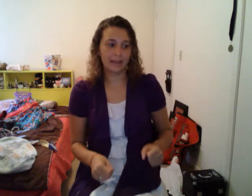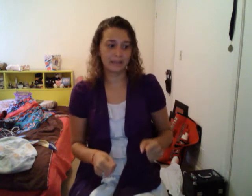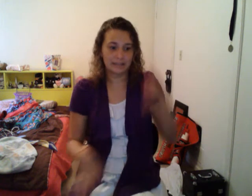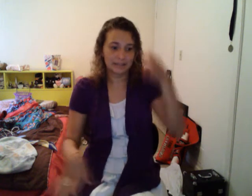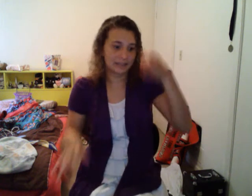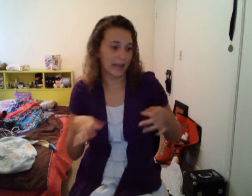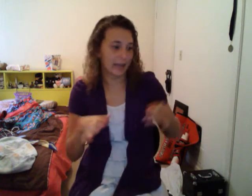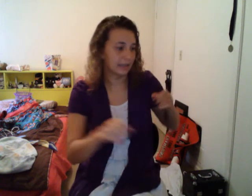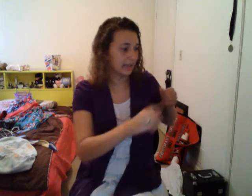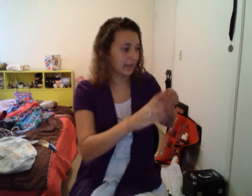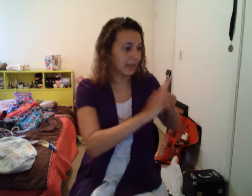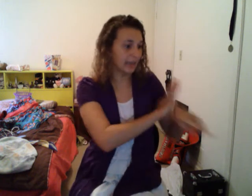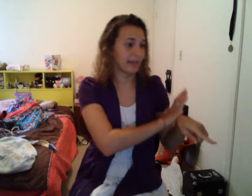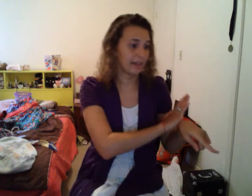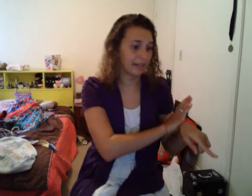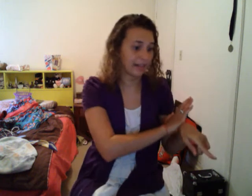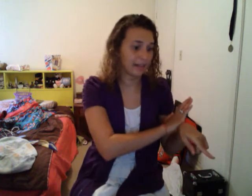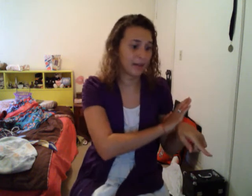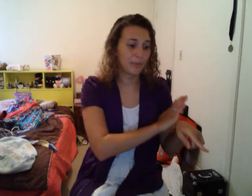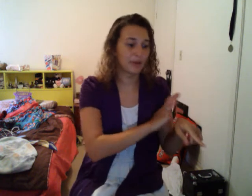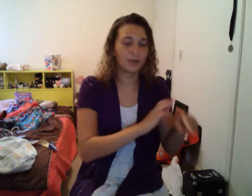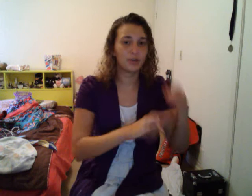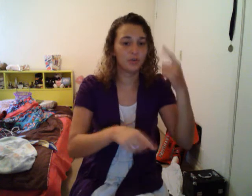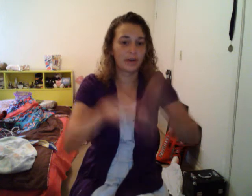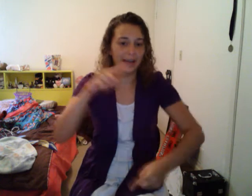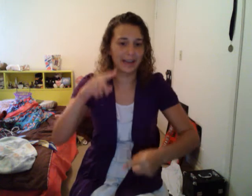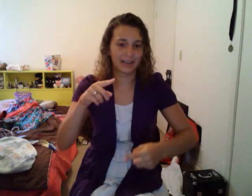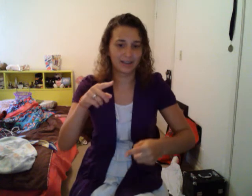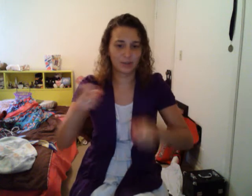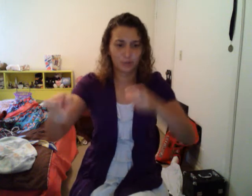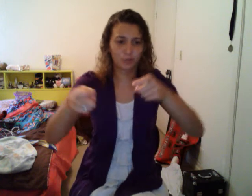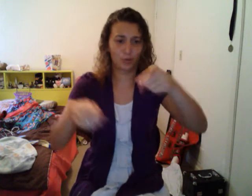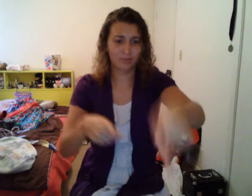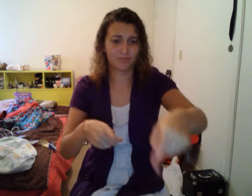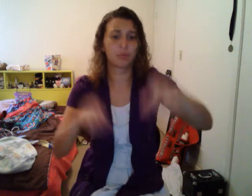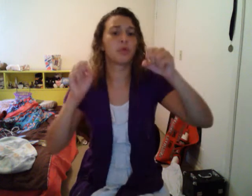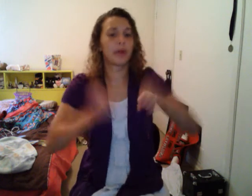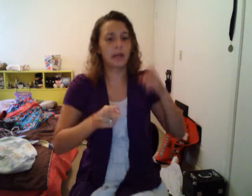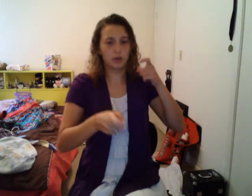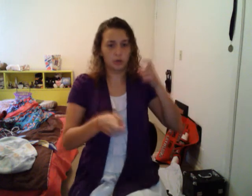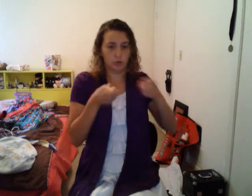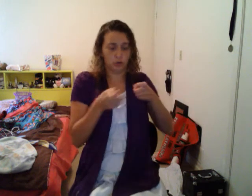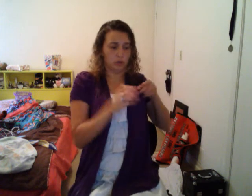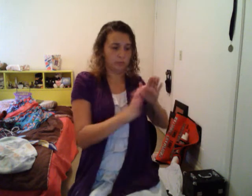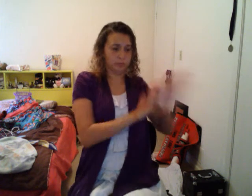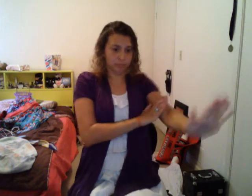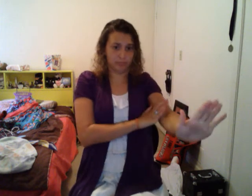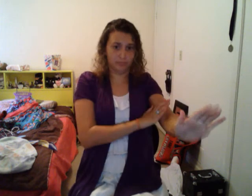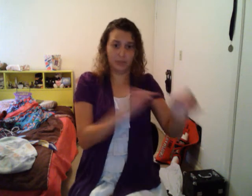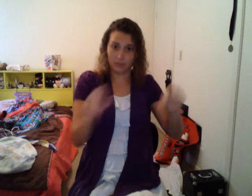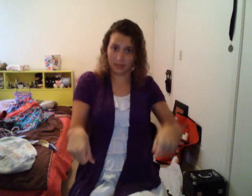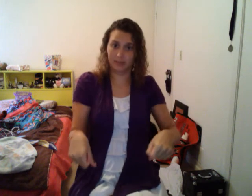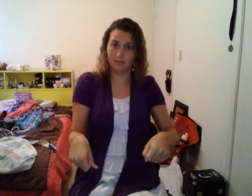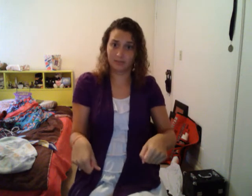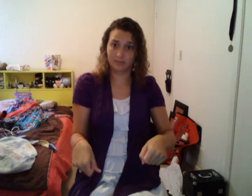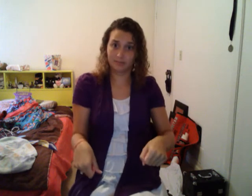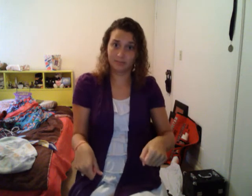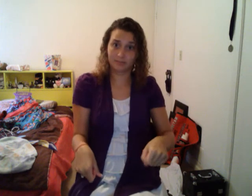not have control over the trolley car. So I think it's a slightly different situation. All right, who has a reply? No,